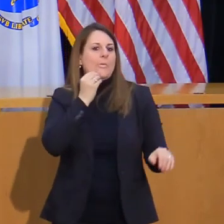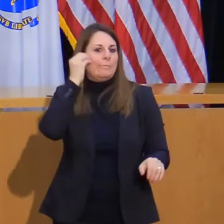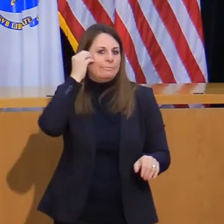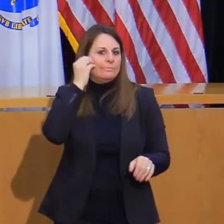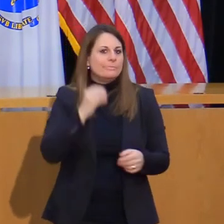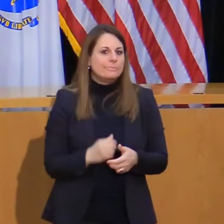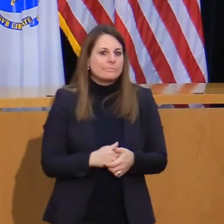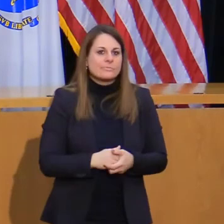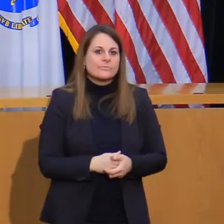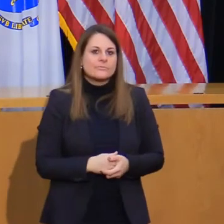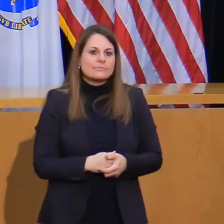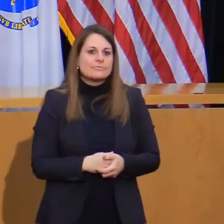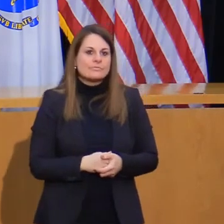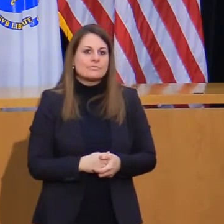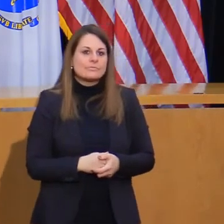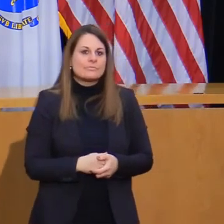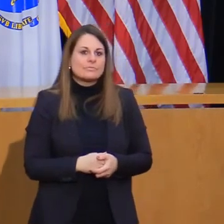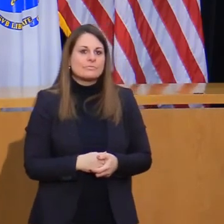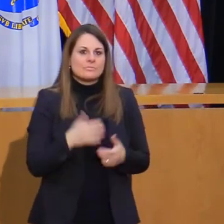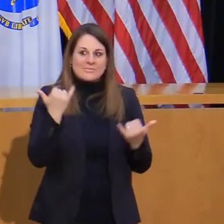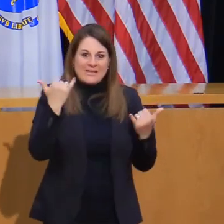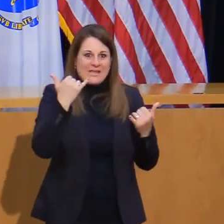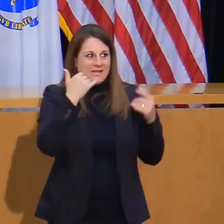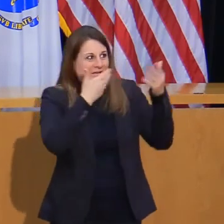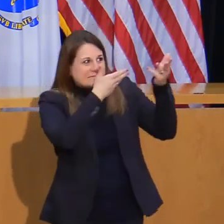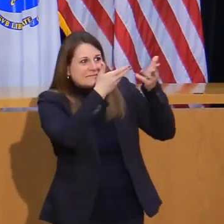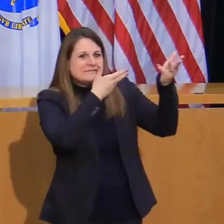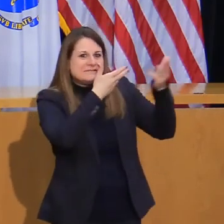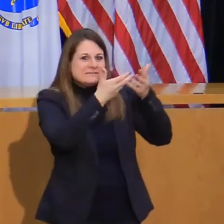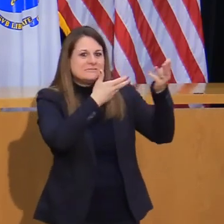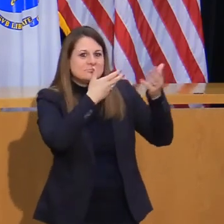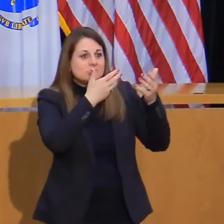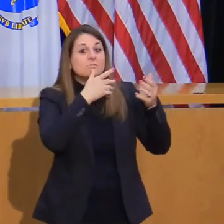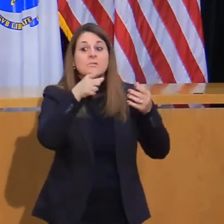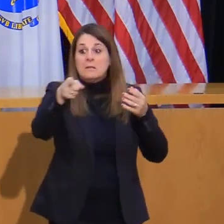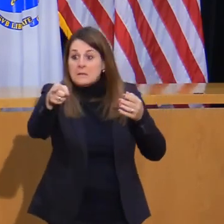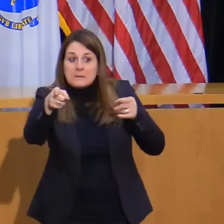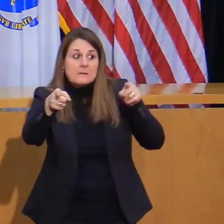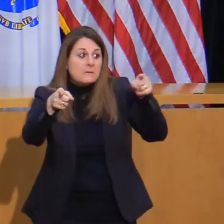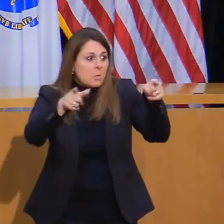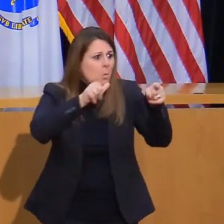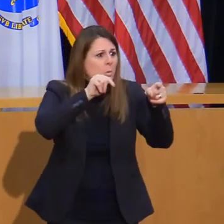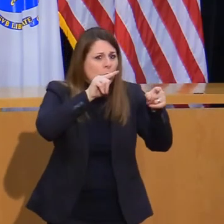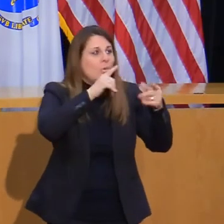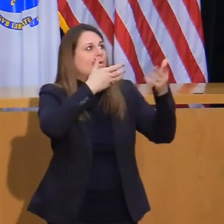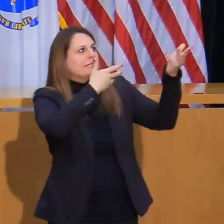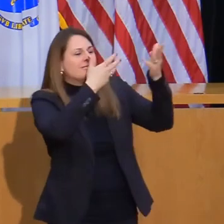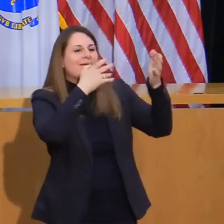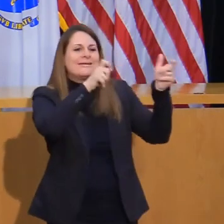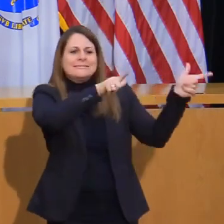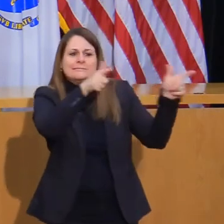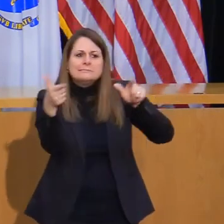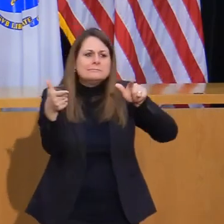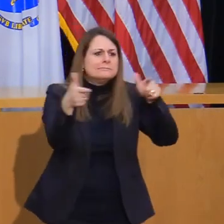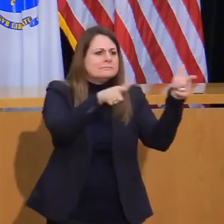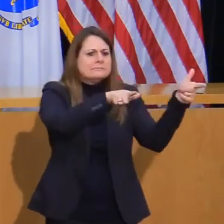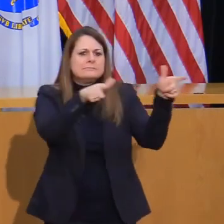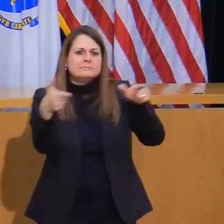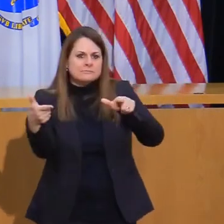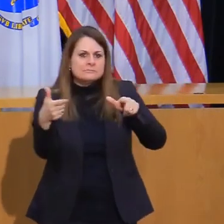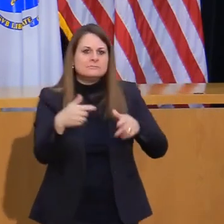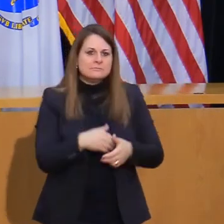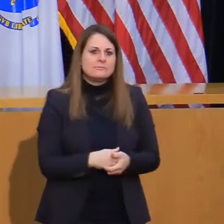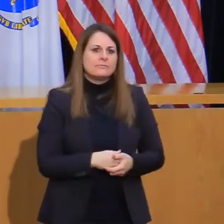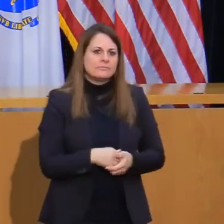sure that the call center works well. We have 180 trained staff, Commonwealth Care Alliance, the local boards of health are all ready to roll. So that's